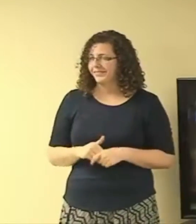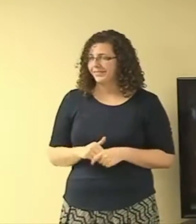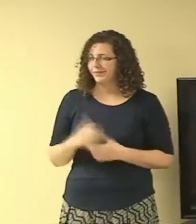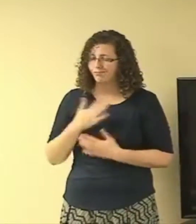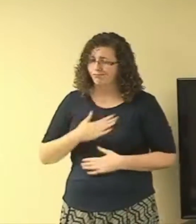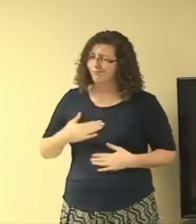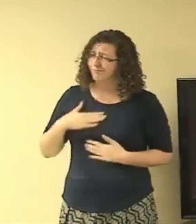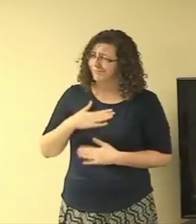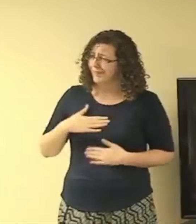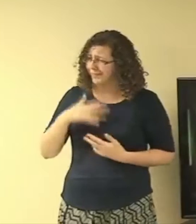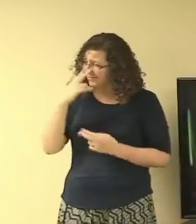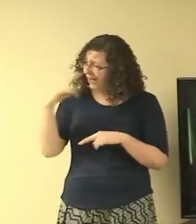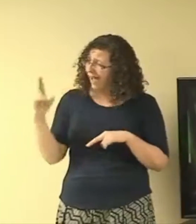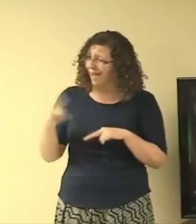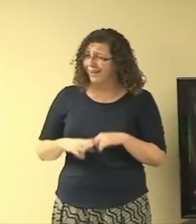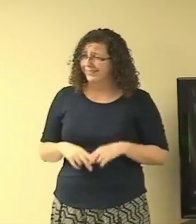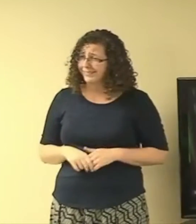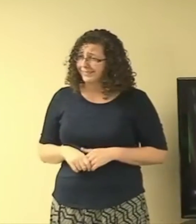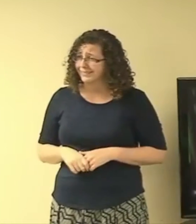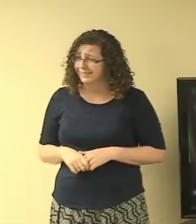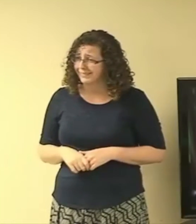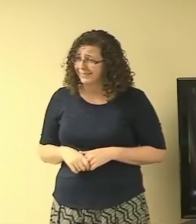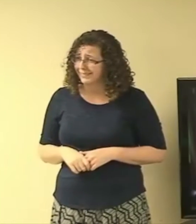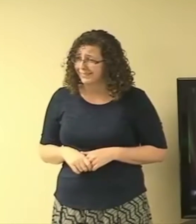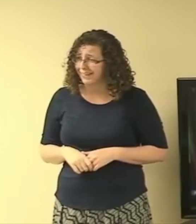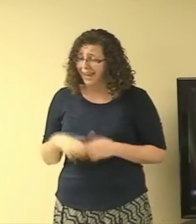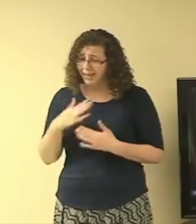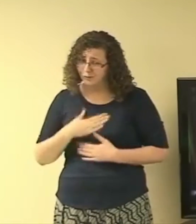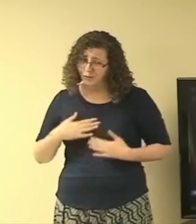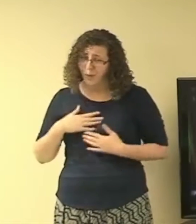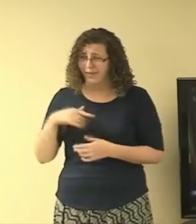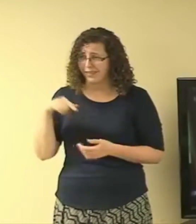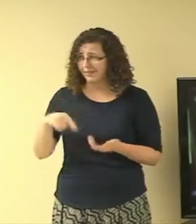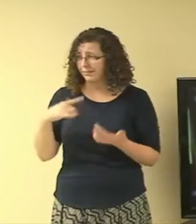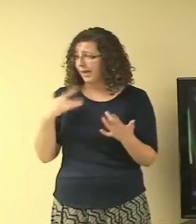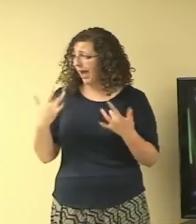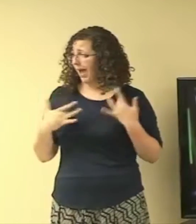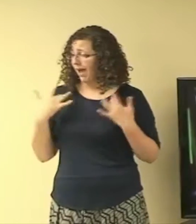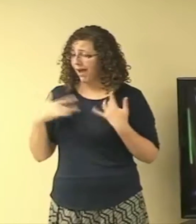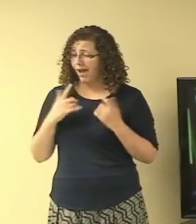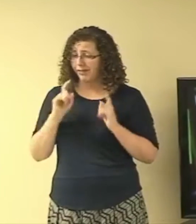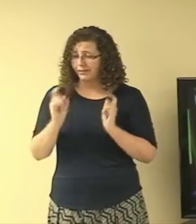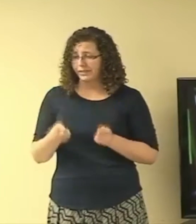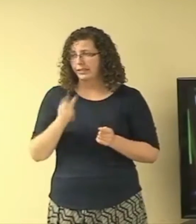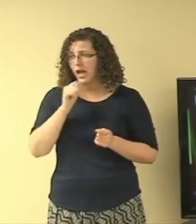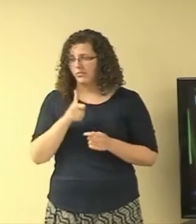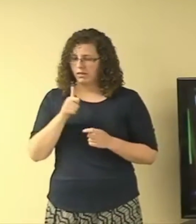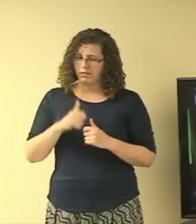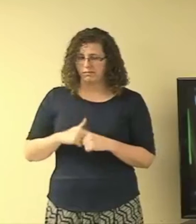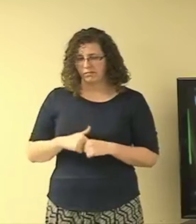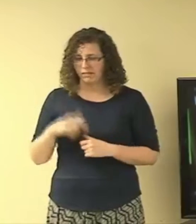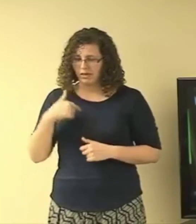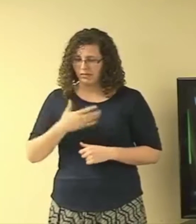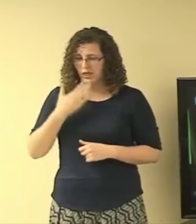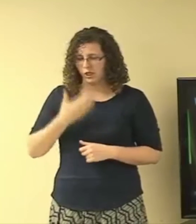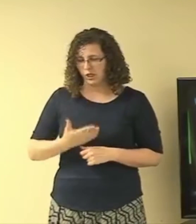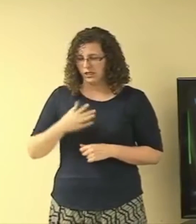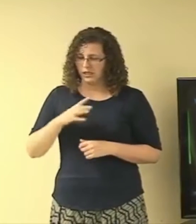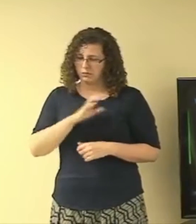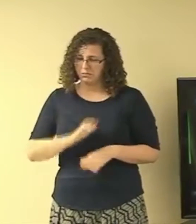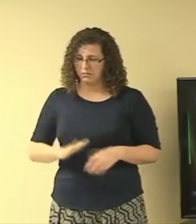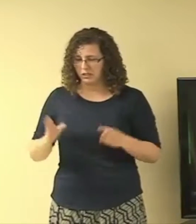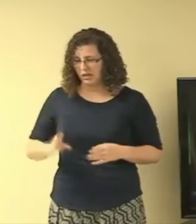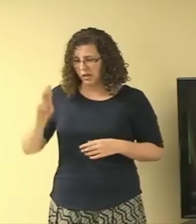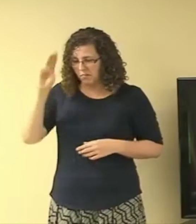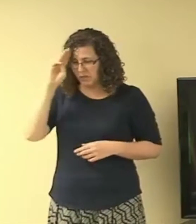Have some fun with it. Bust out, man. You know, enjoy this. Be cheerful about the process. Don't be going, I'm a good Christian Boy Scout, and